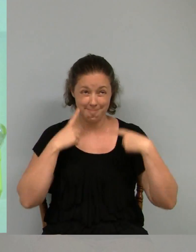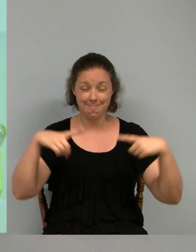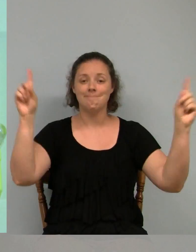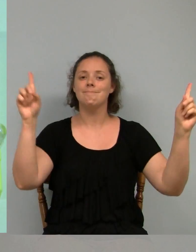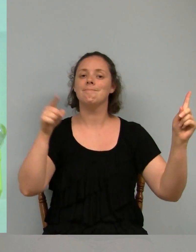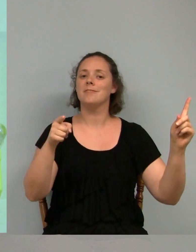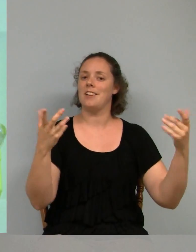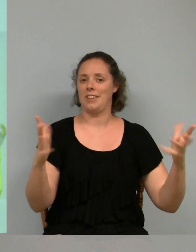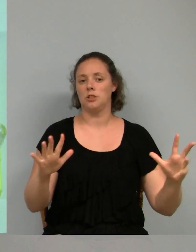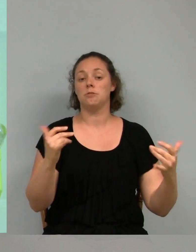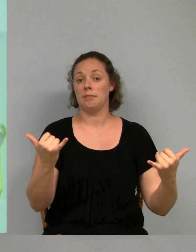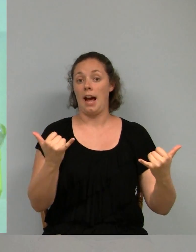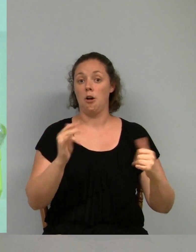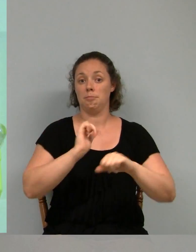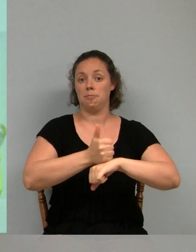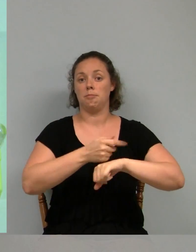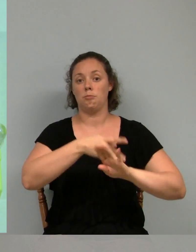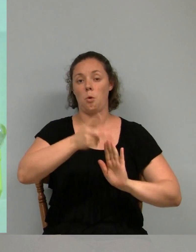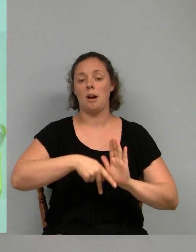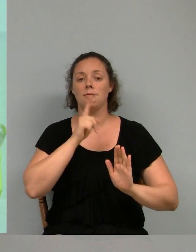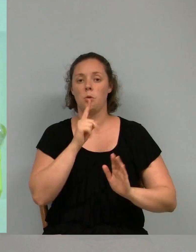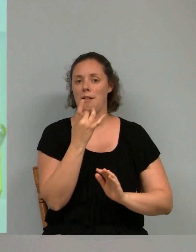LEDs.